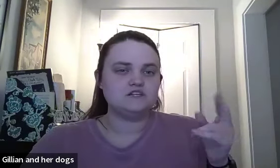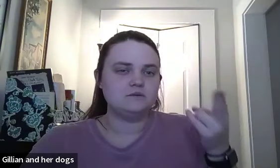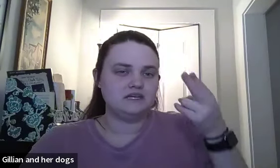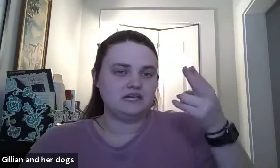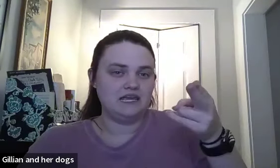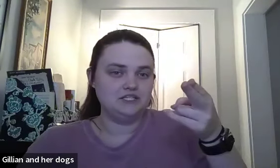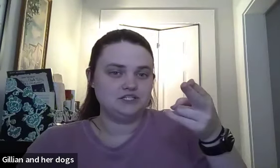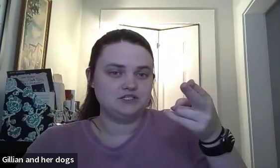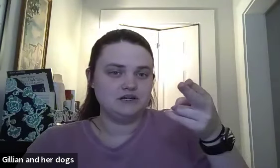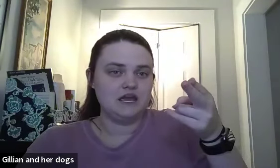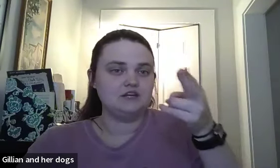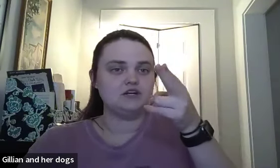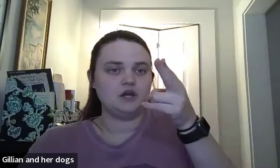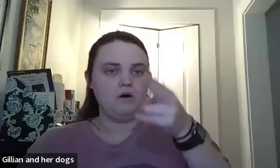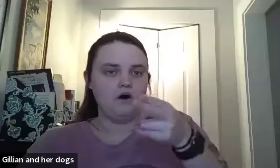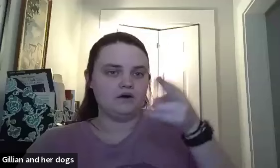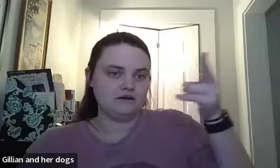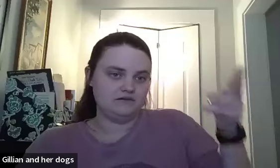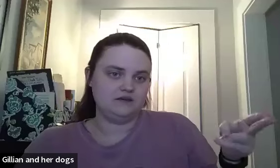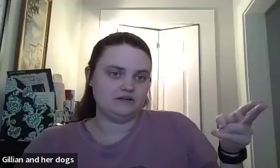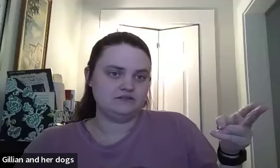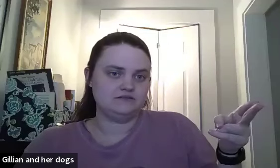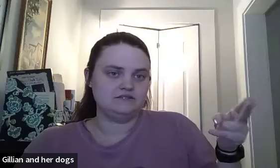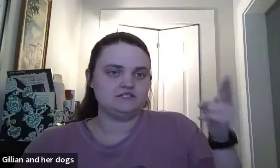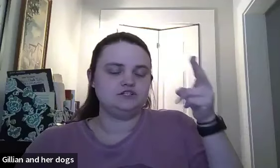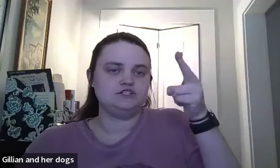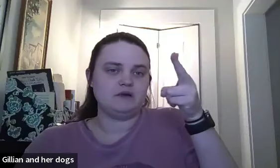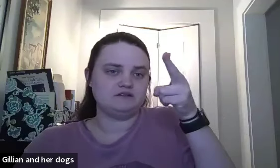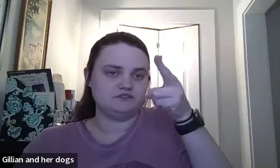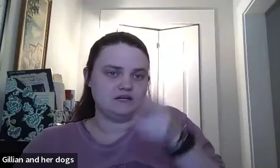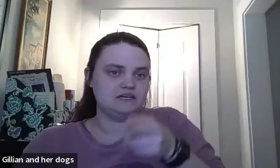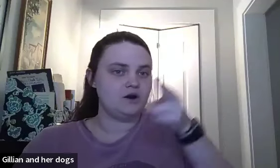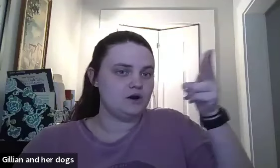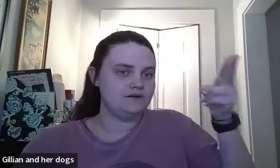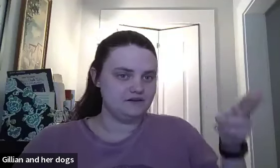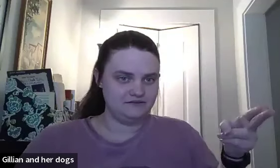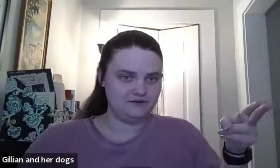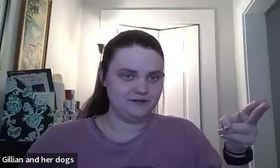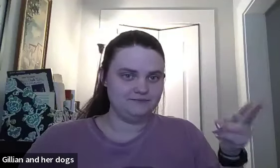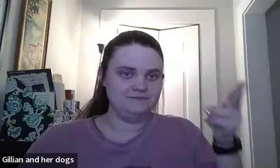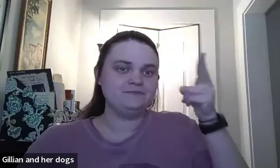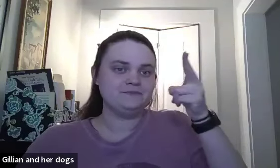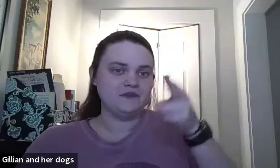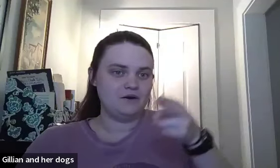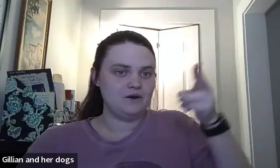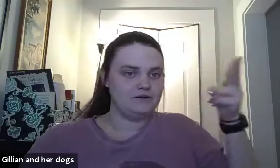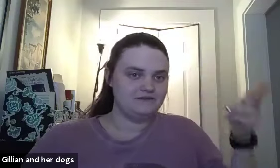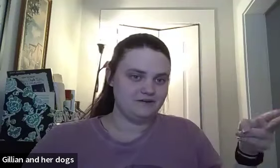is going to be an H and you're going to go hard of hearing. So you just bounce it twice. Hard of hearing. Hard of